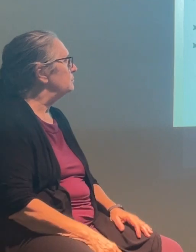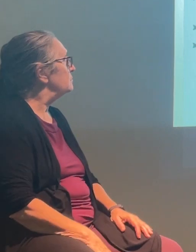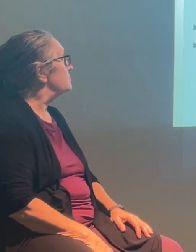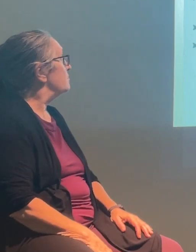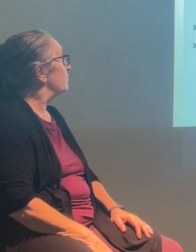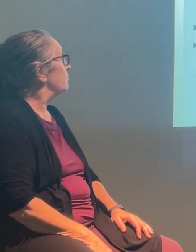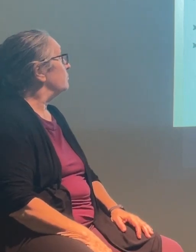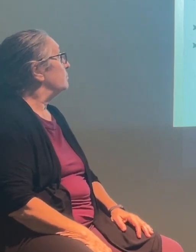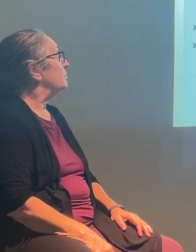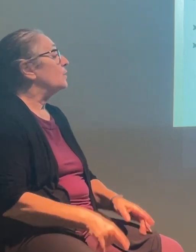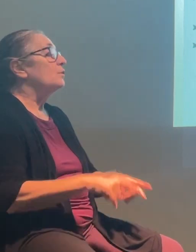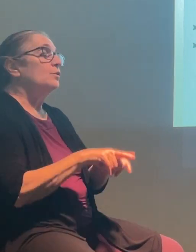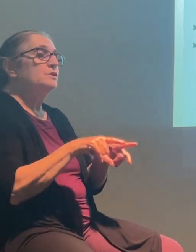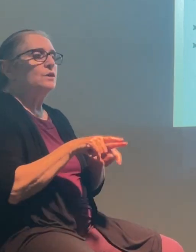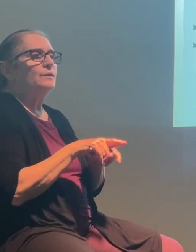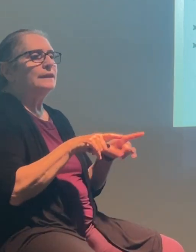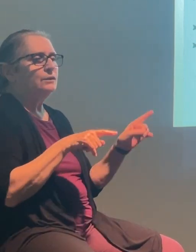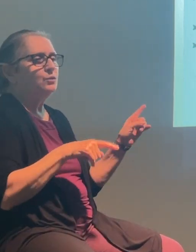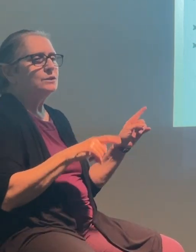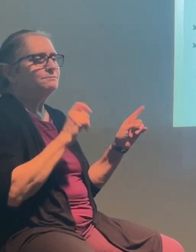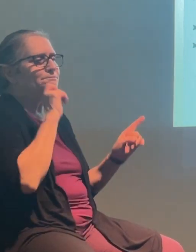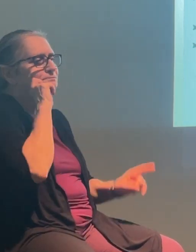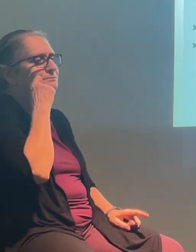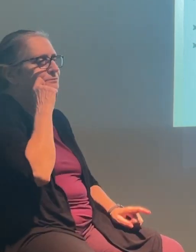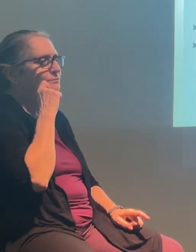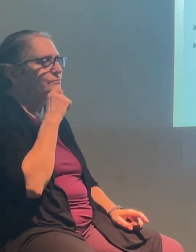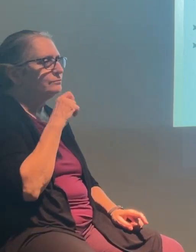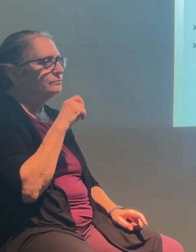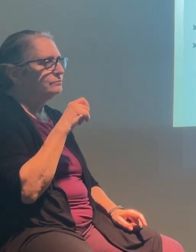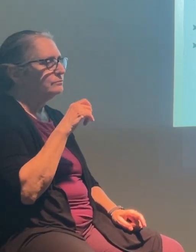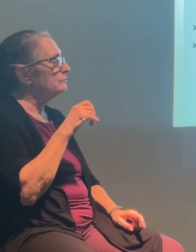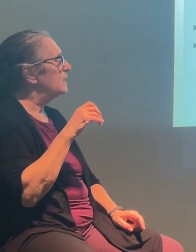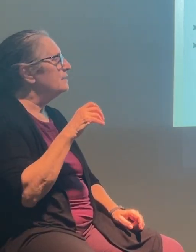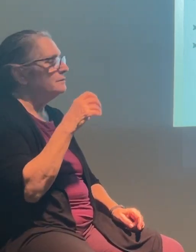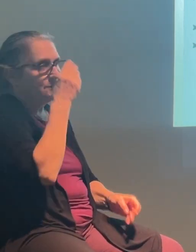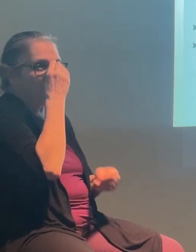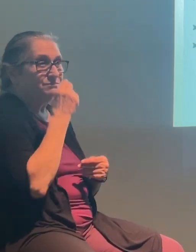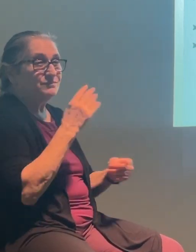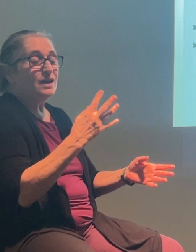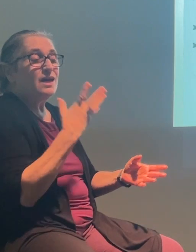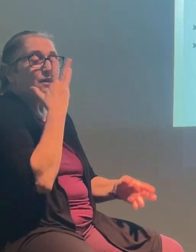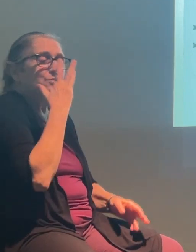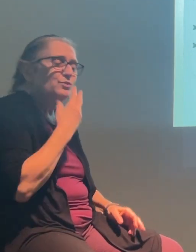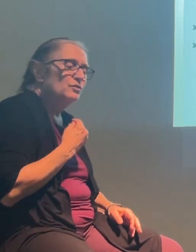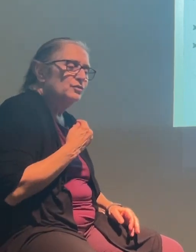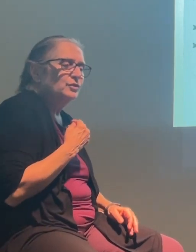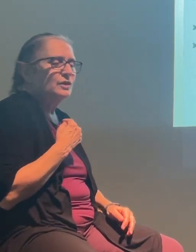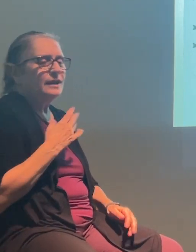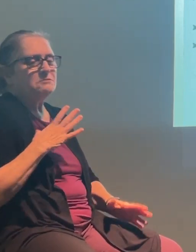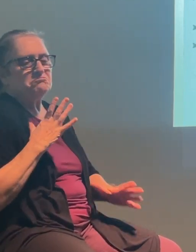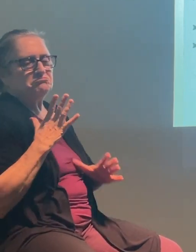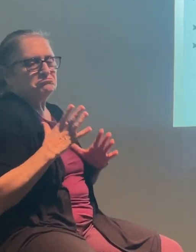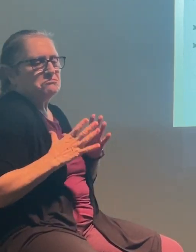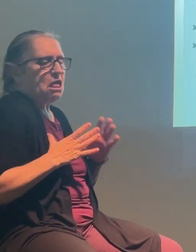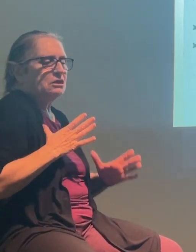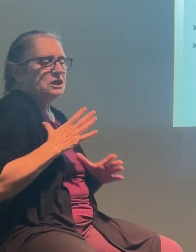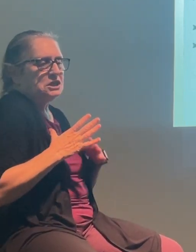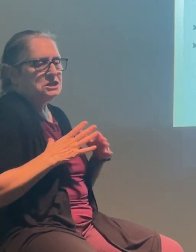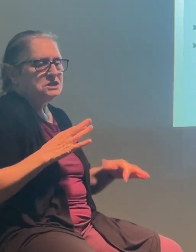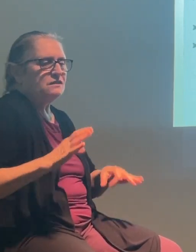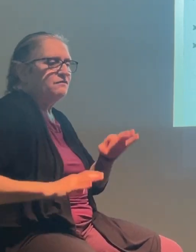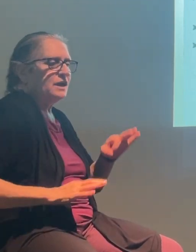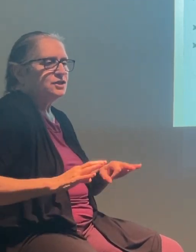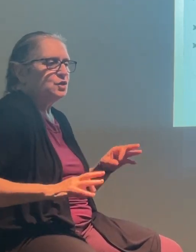So he was also very keen on channeling what I said, like the beauty and elegance of the fashion world. Like he liked beauty, and he was also very